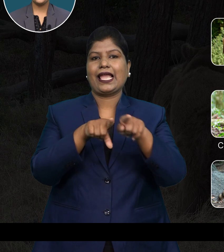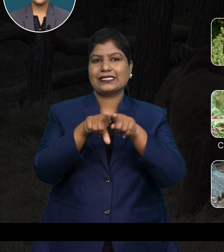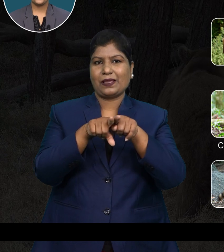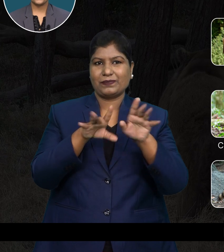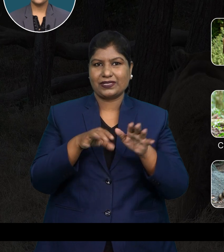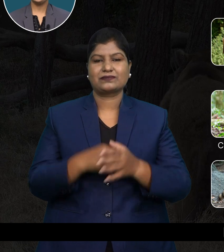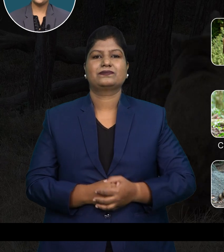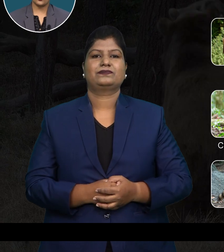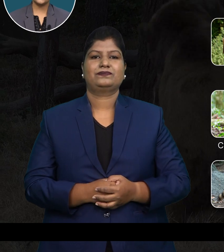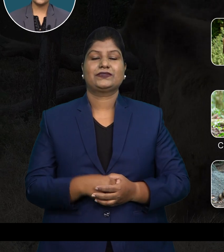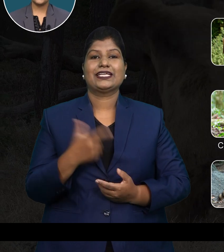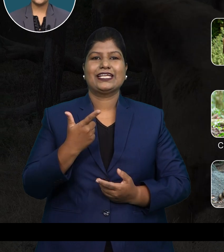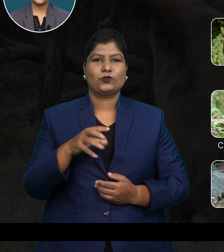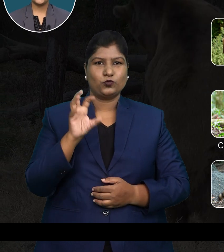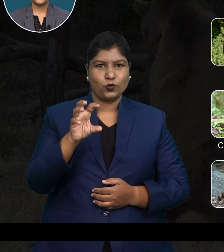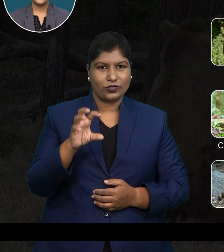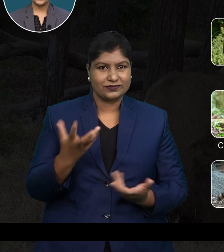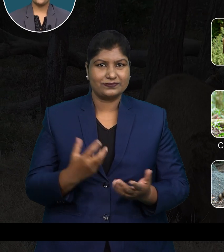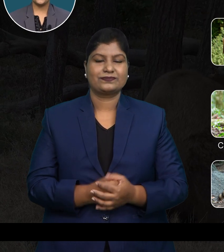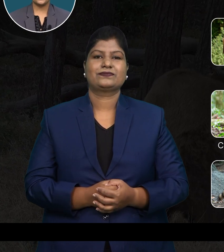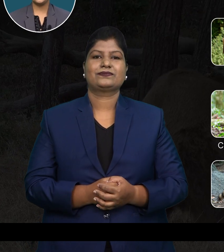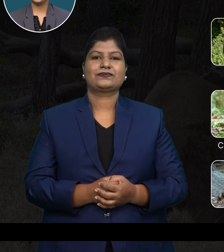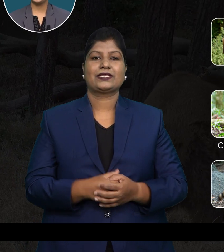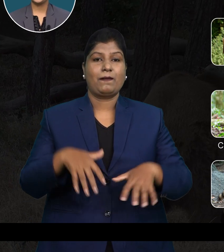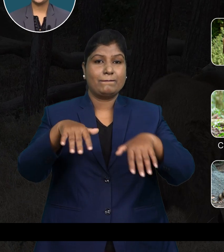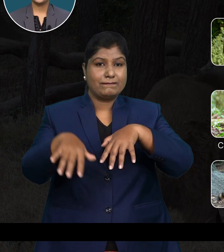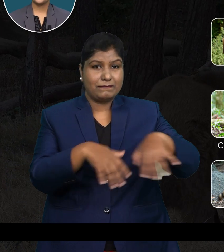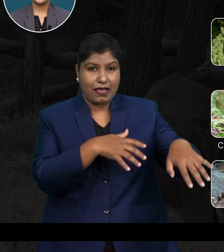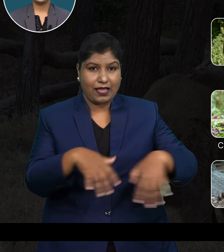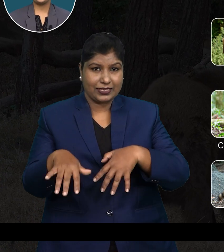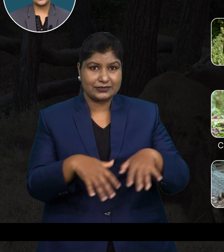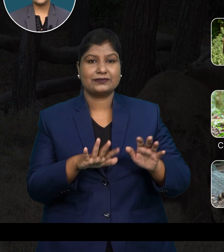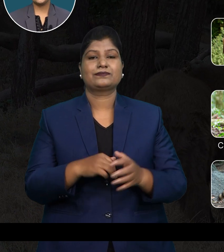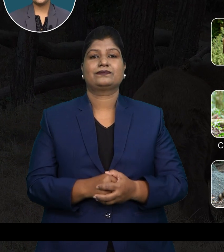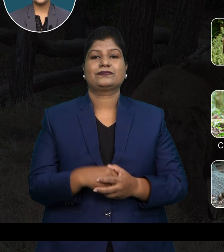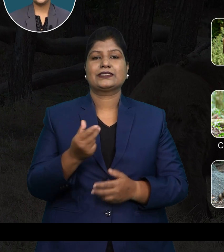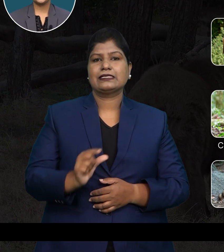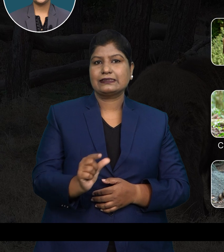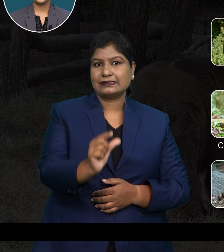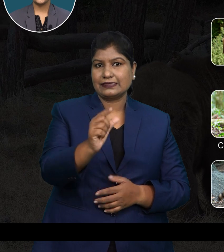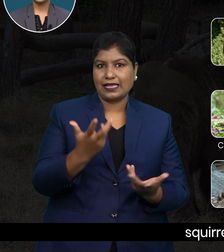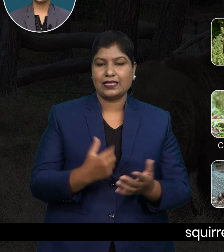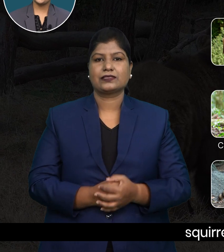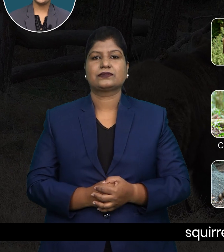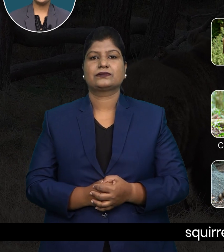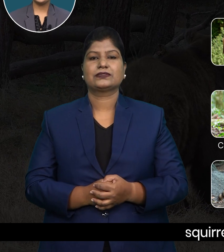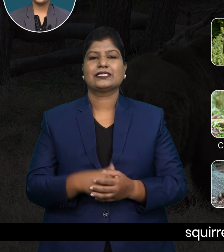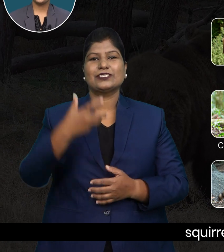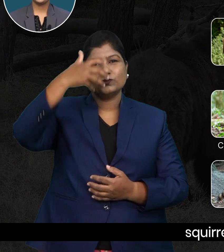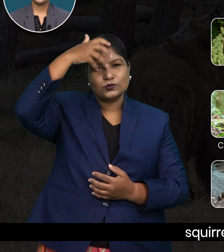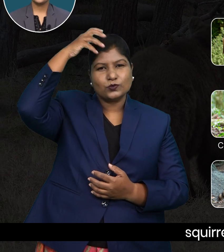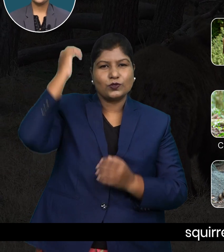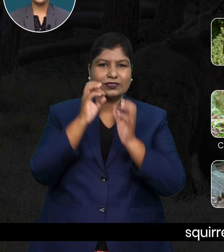Example, dogs, bears, rats,